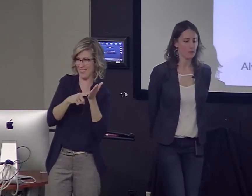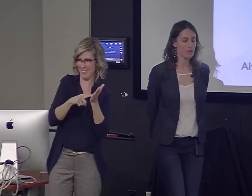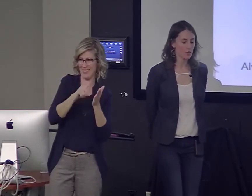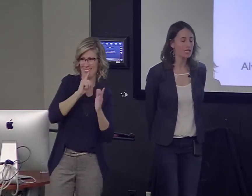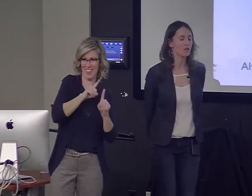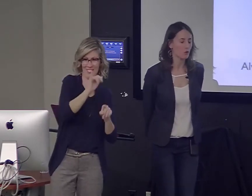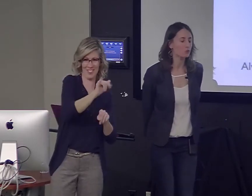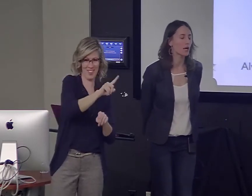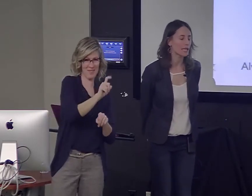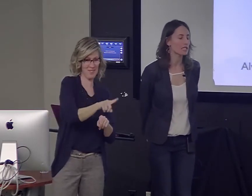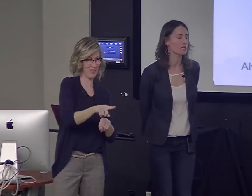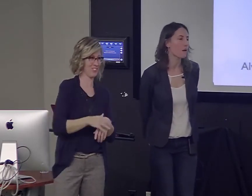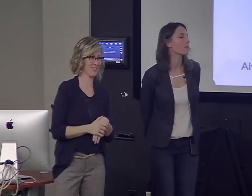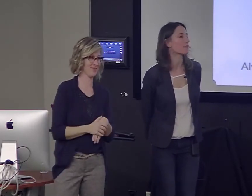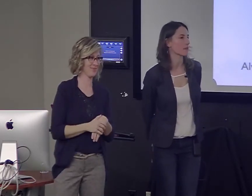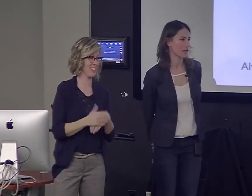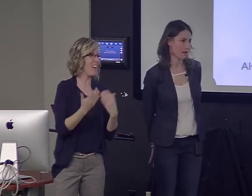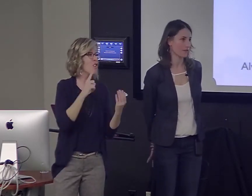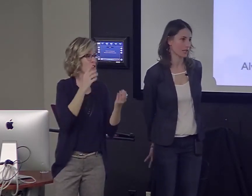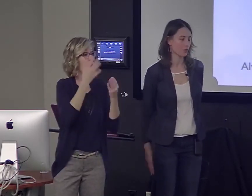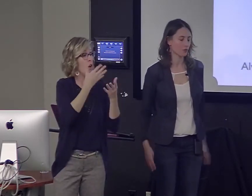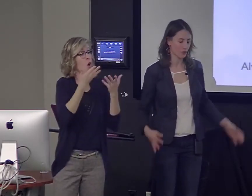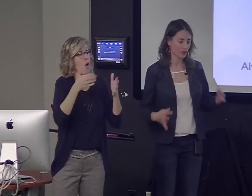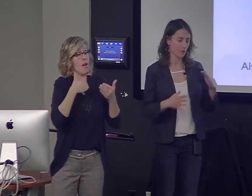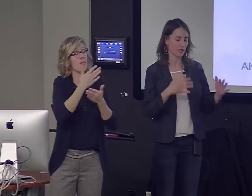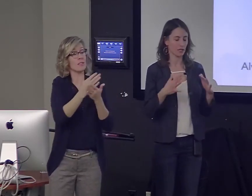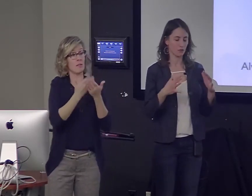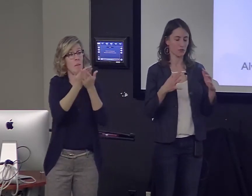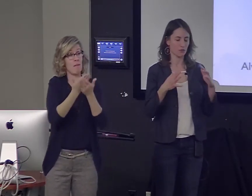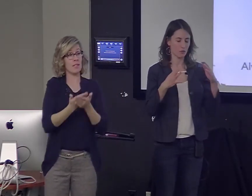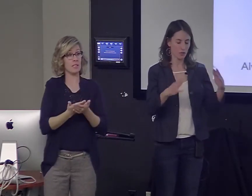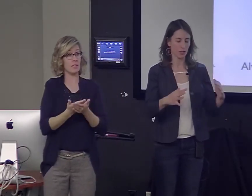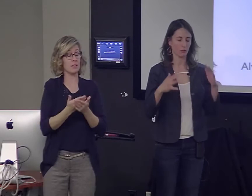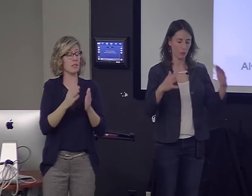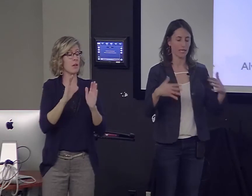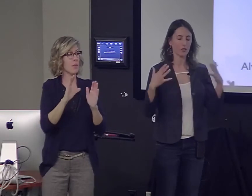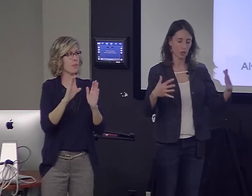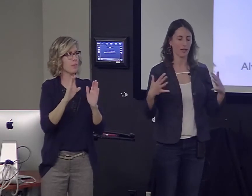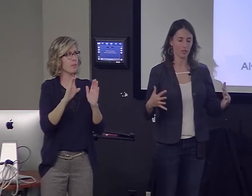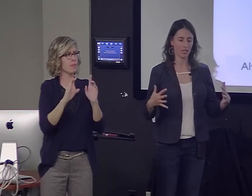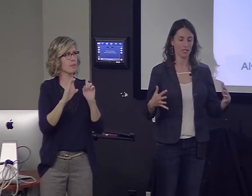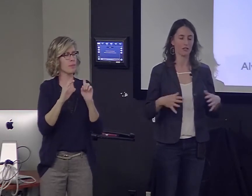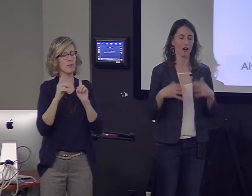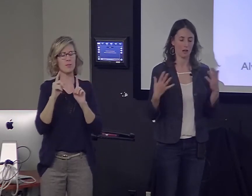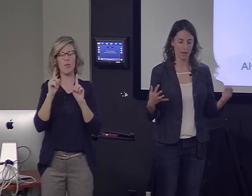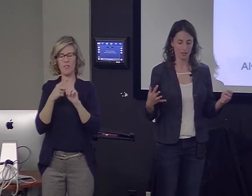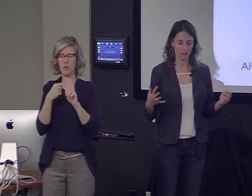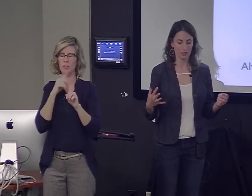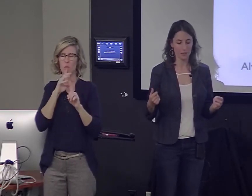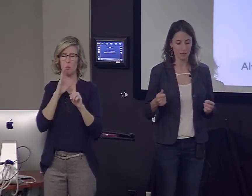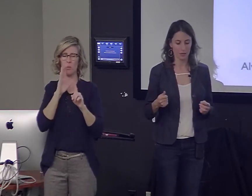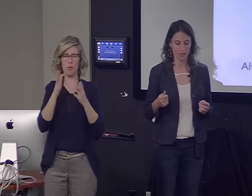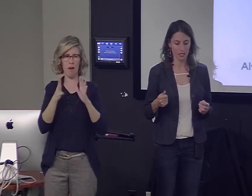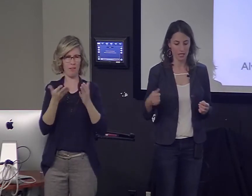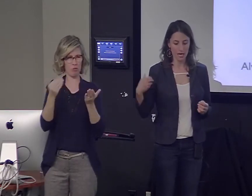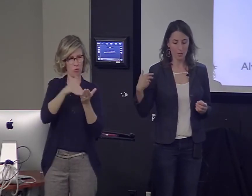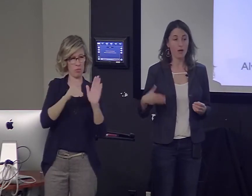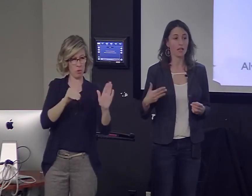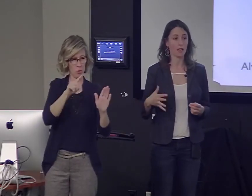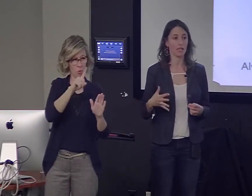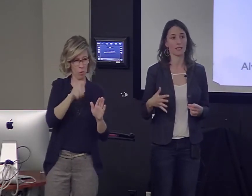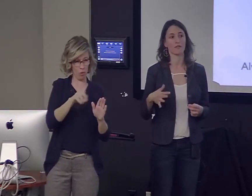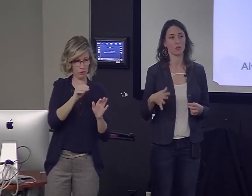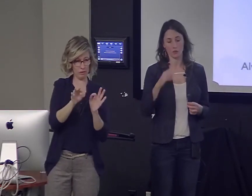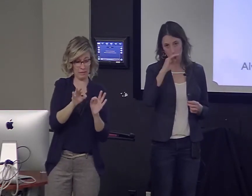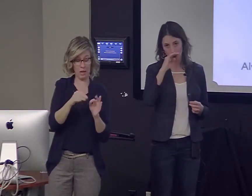But there is already some evidence. So first I'm gonna repeat your question and talk about it a little bit, which is